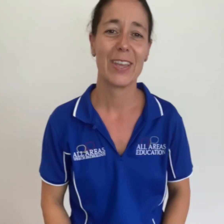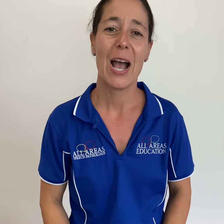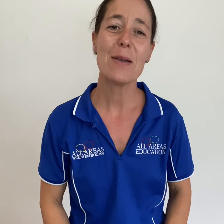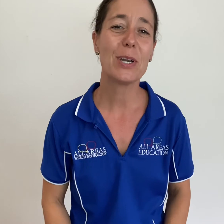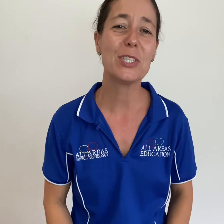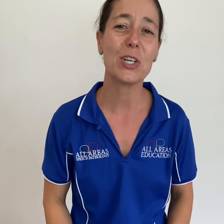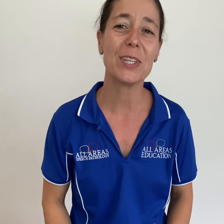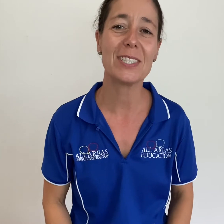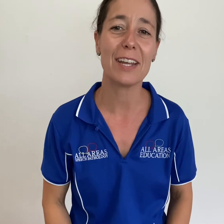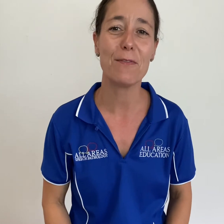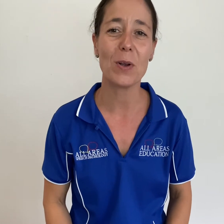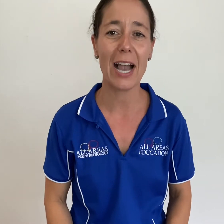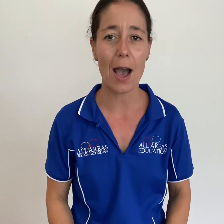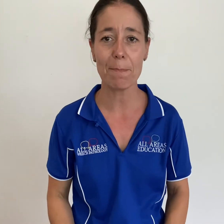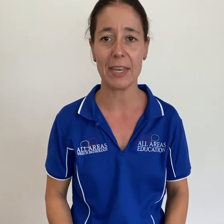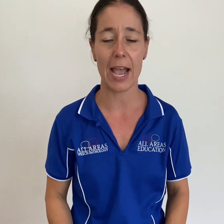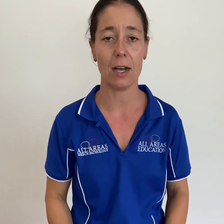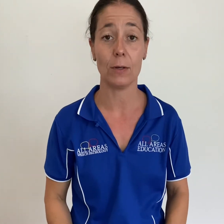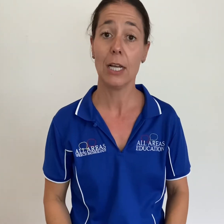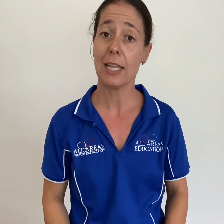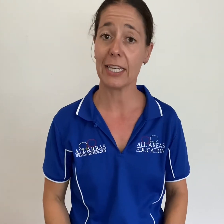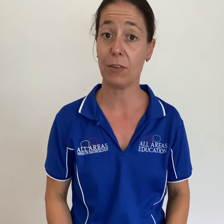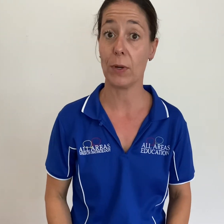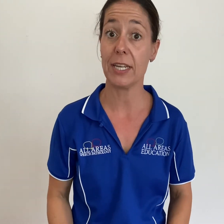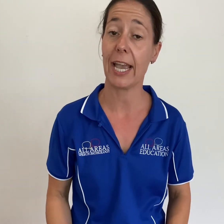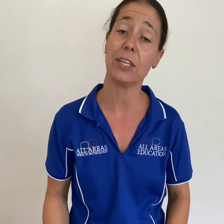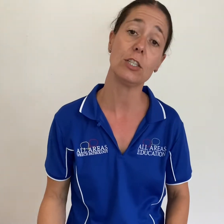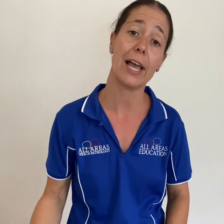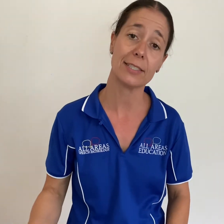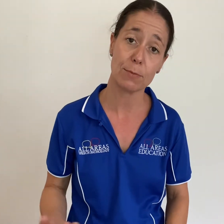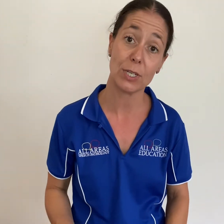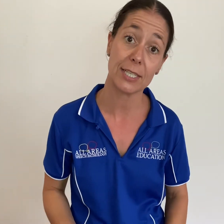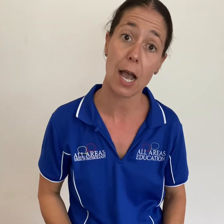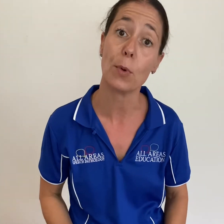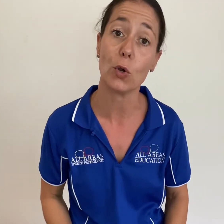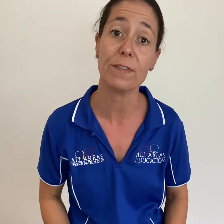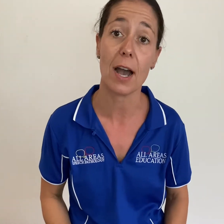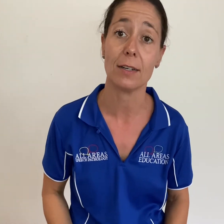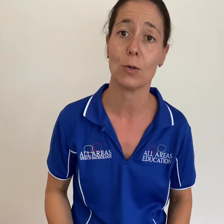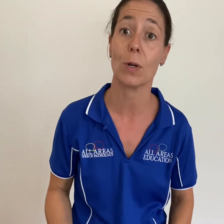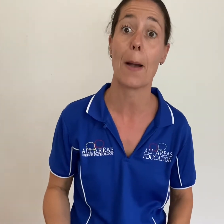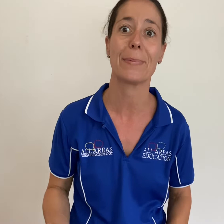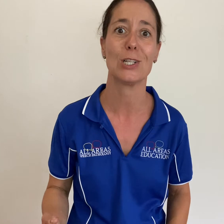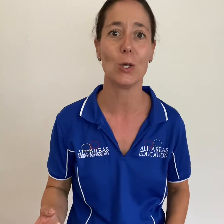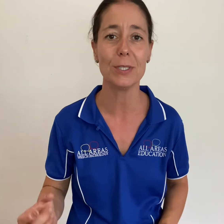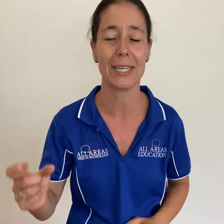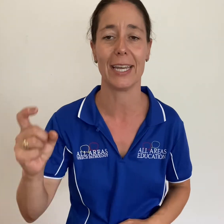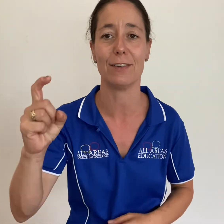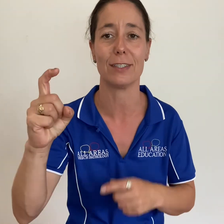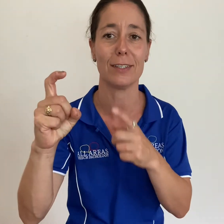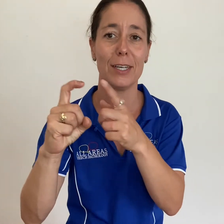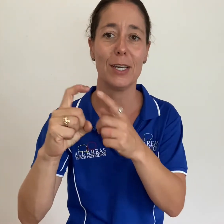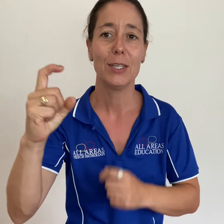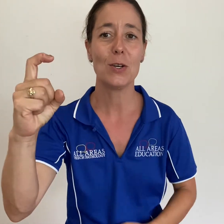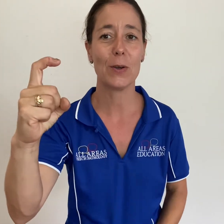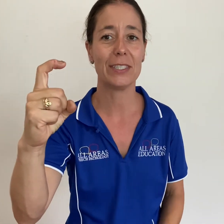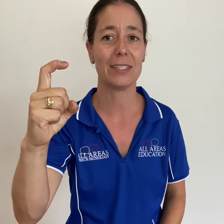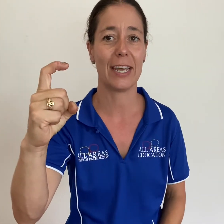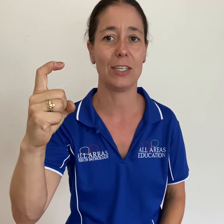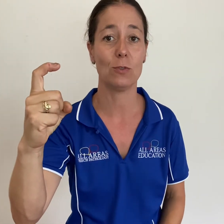I'm going to show you the sign for come now. Like if you're indicating you'd like somebody to come over or come closer even. You're going to take your